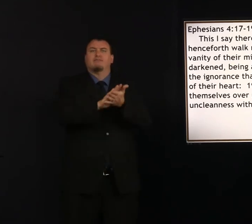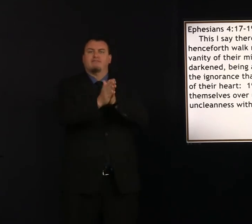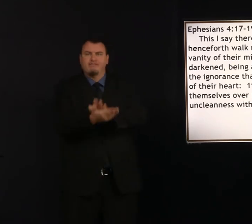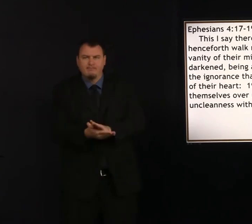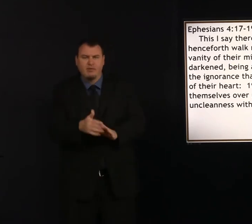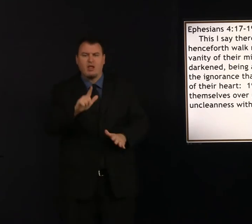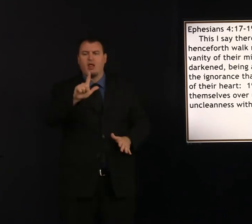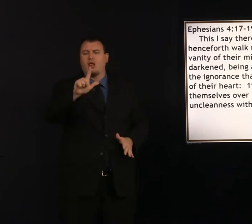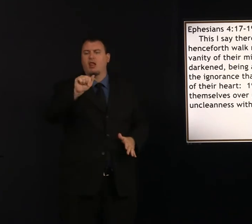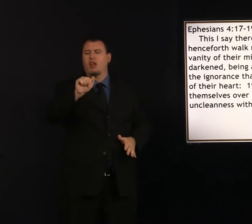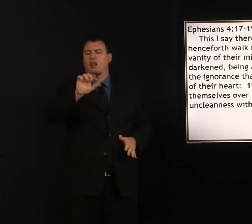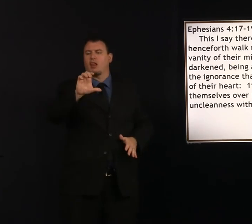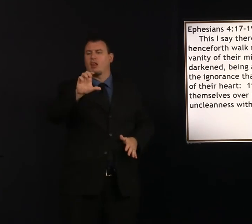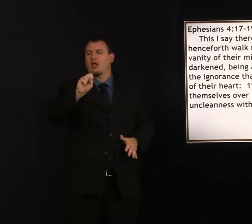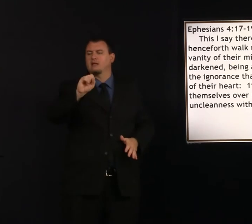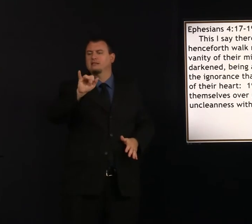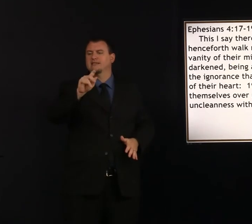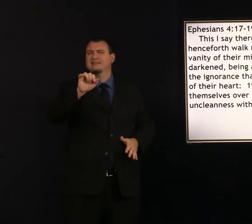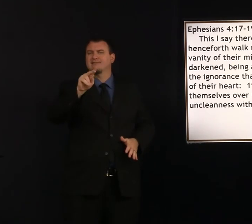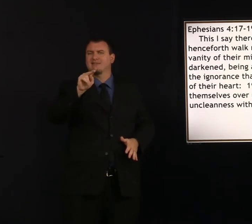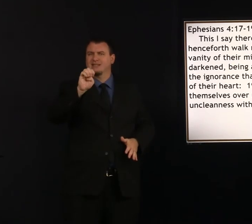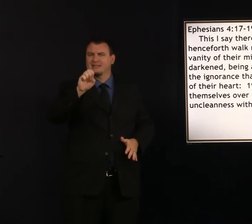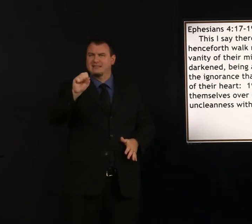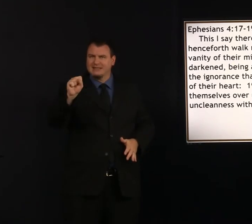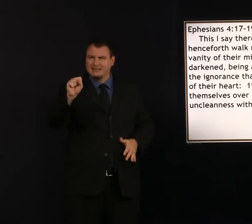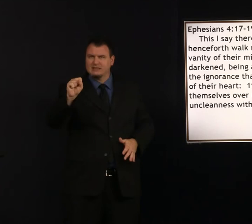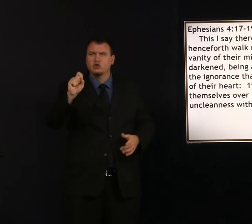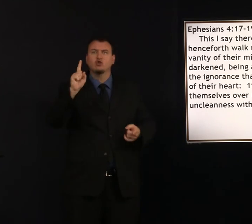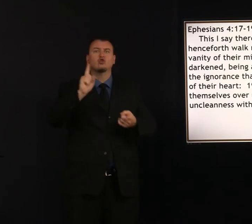And it causes them to become assiduous,